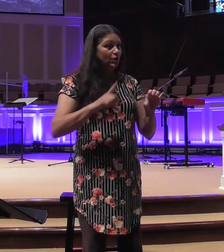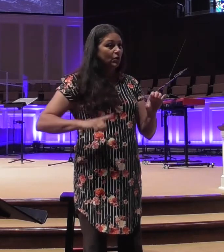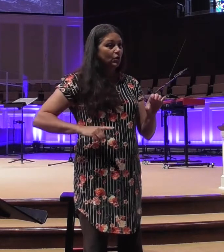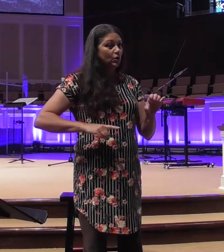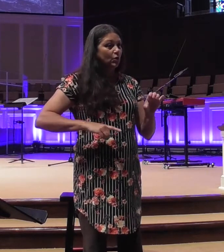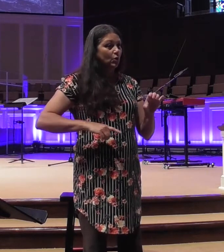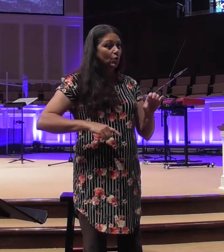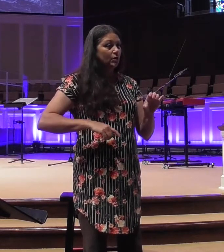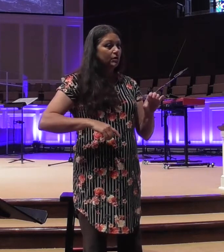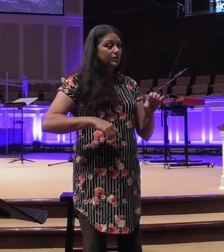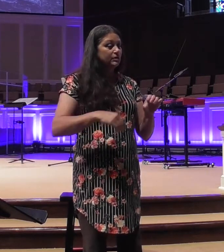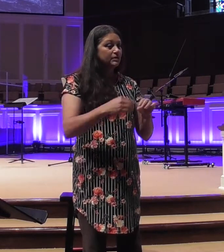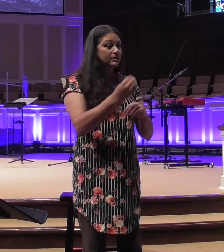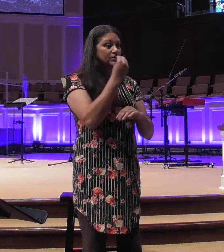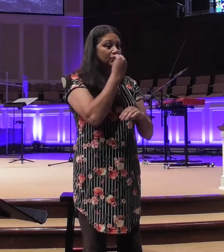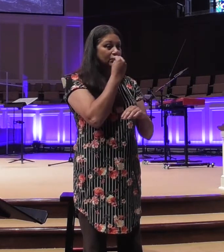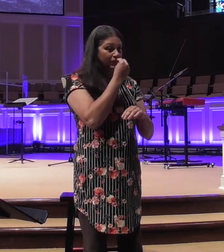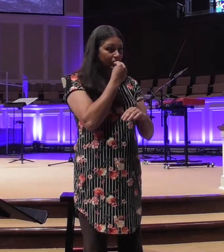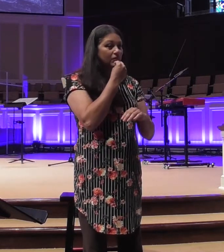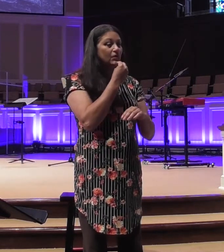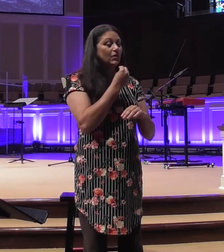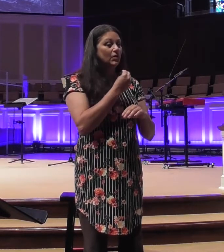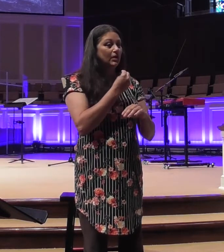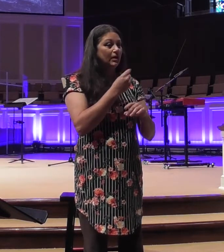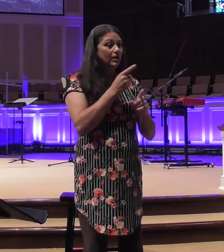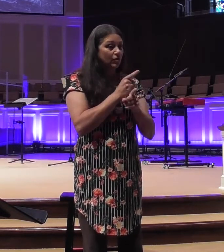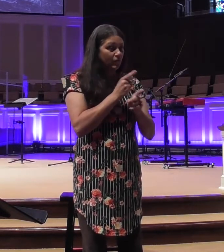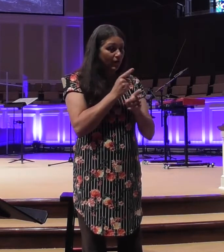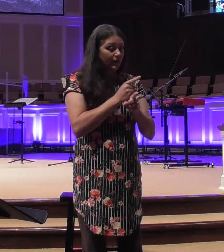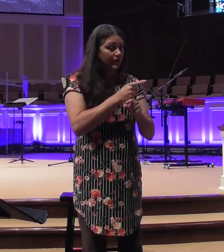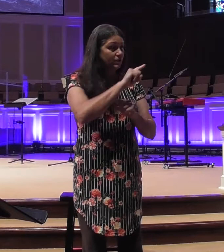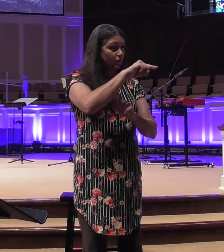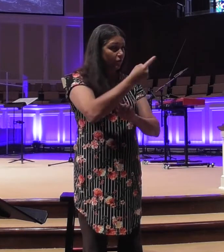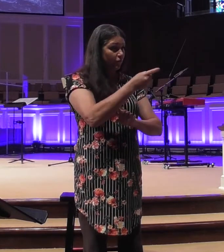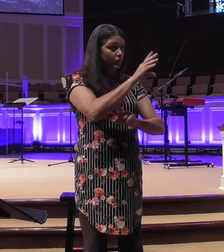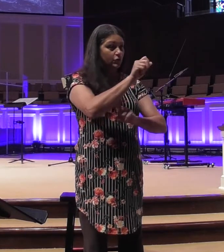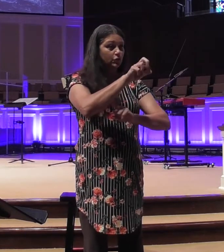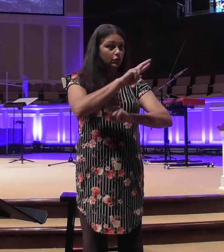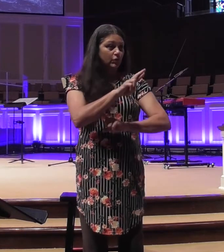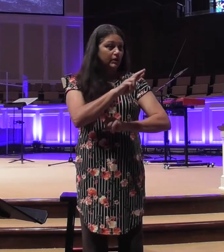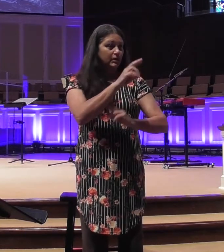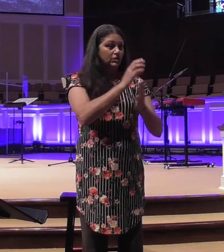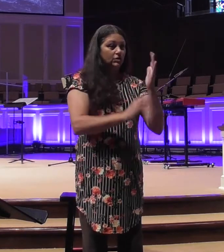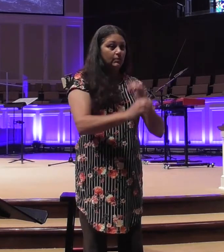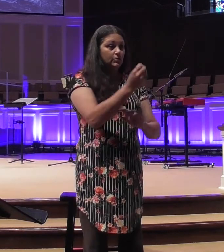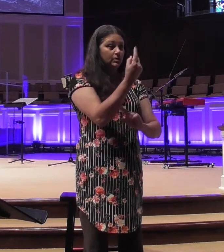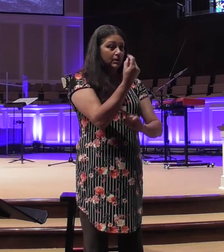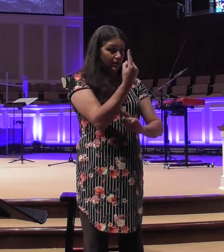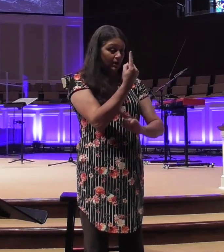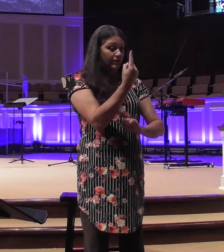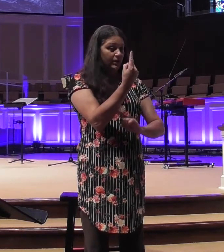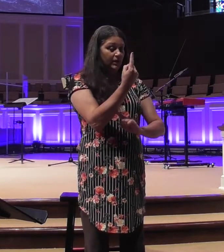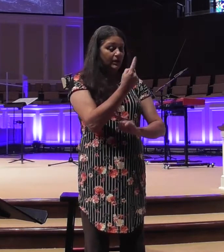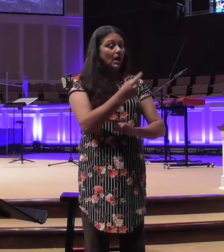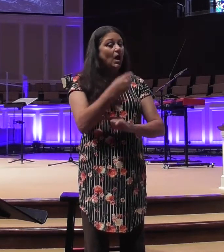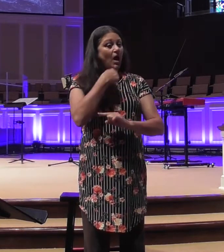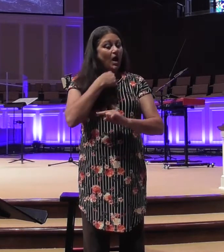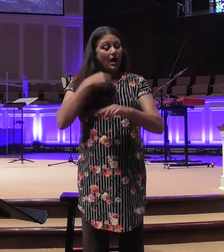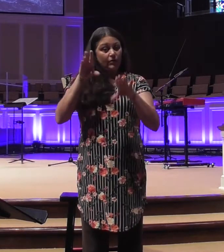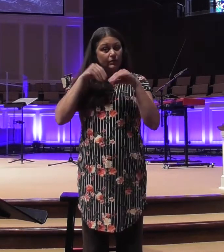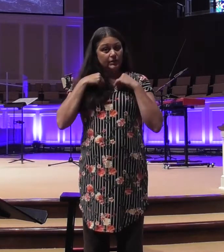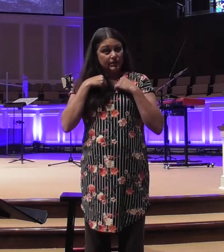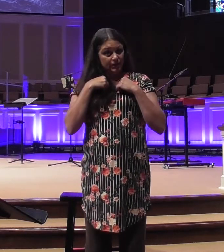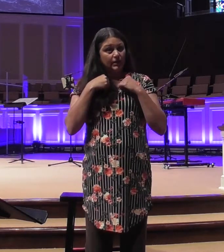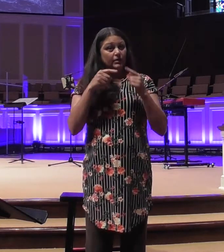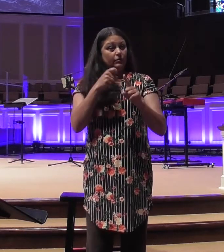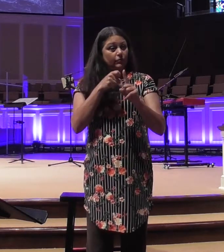And so he begins by saying in 1 Corinthians chapter 11, For I received from the Lord that which I also delivered to you, that